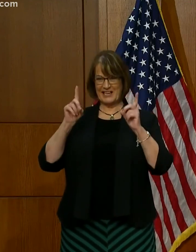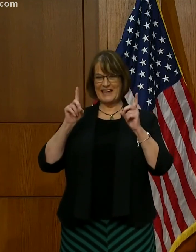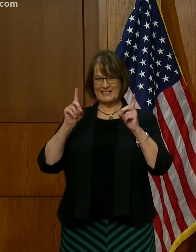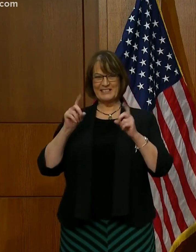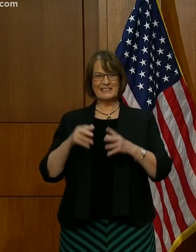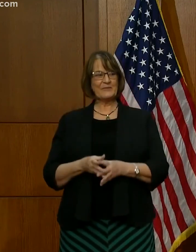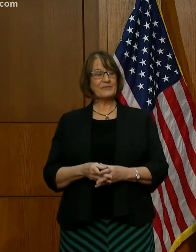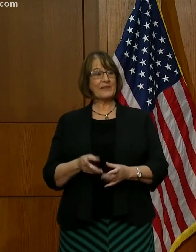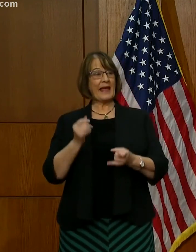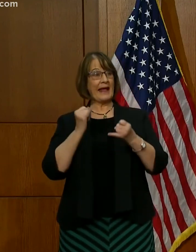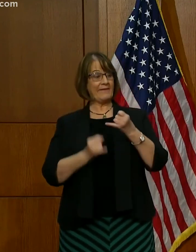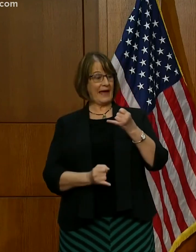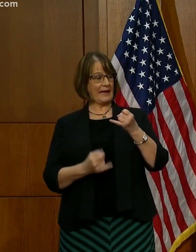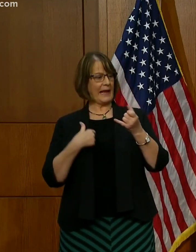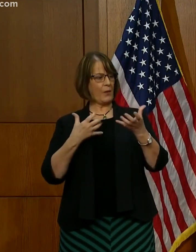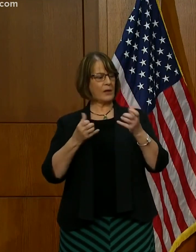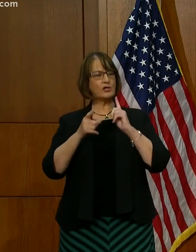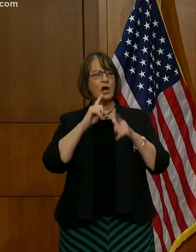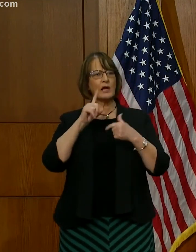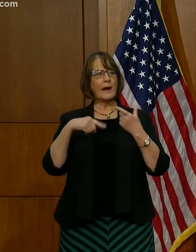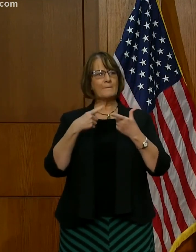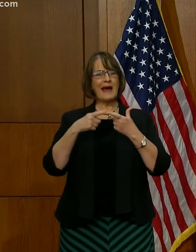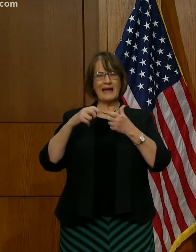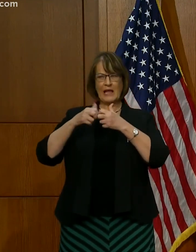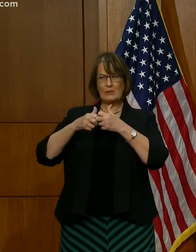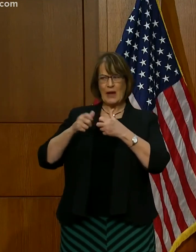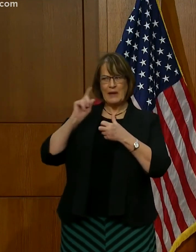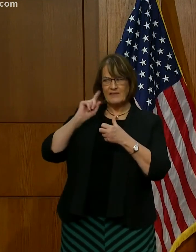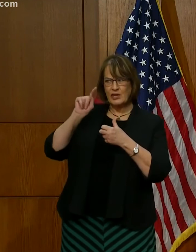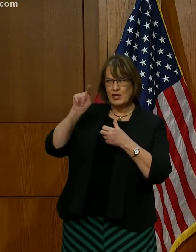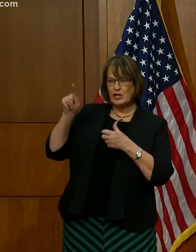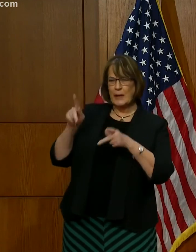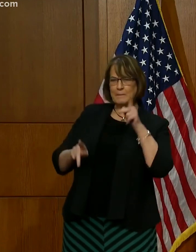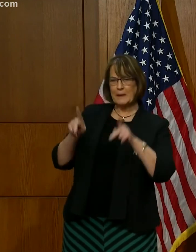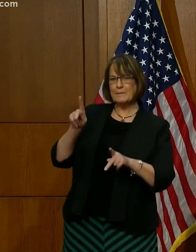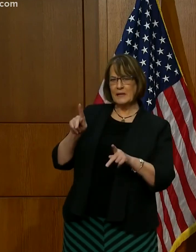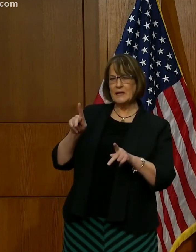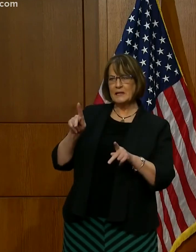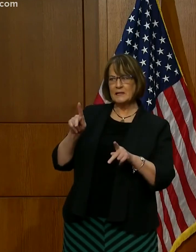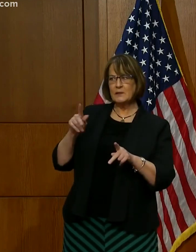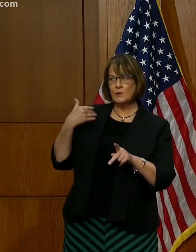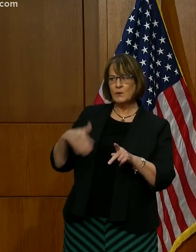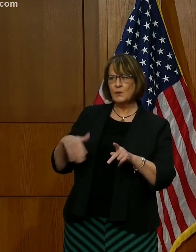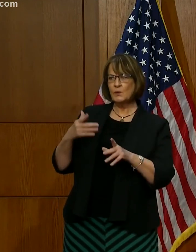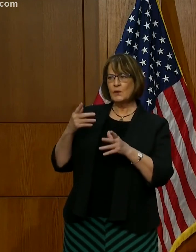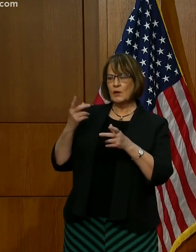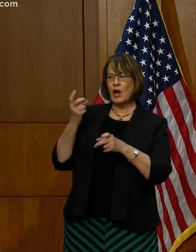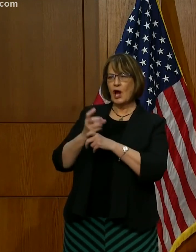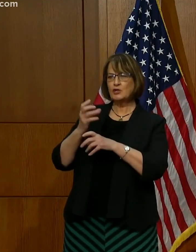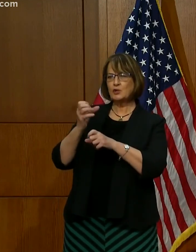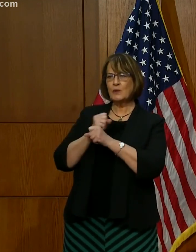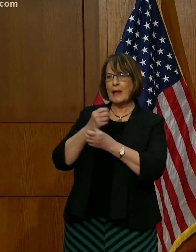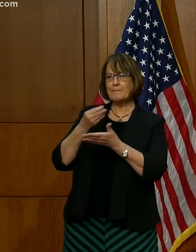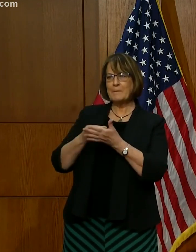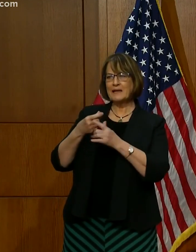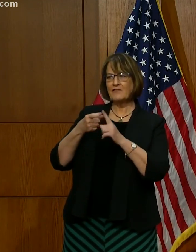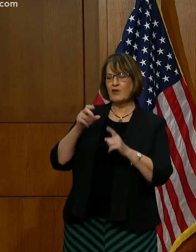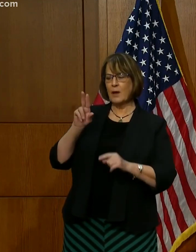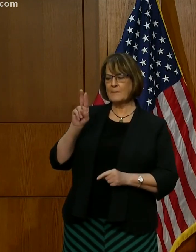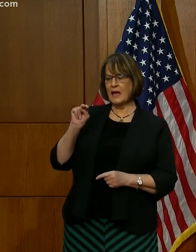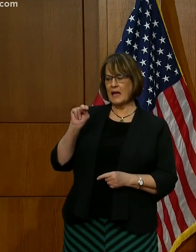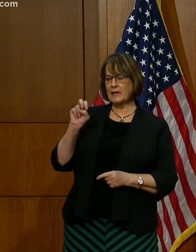And finally, I want to talk about problems I've heard people are having receiving the latest unemployment benefits.